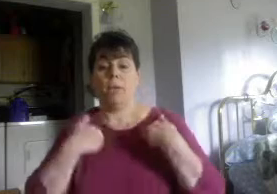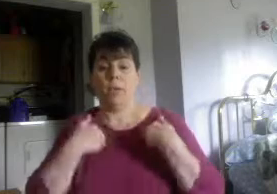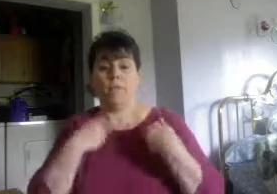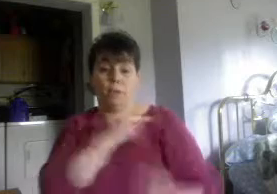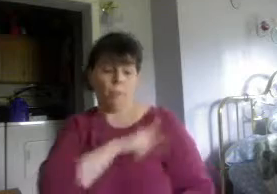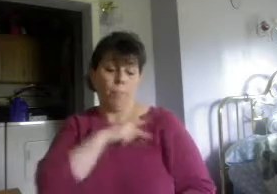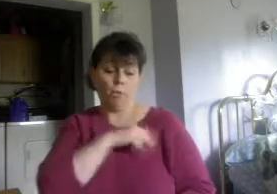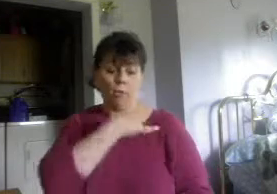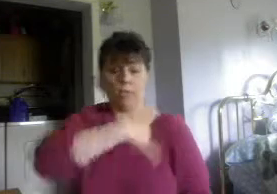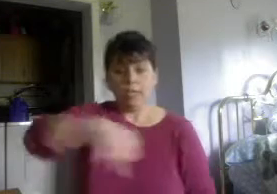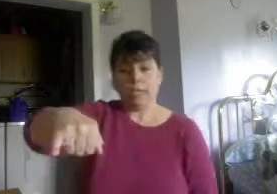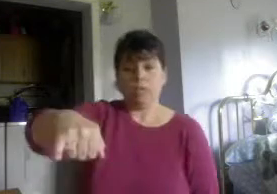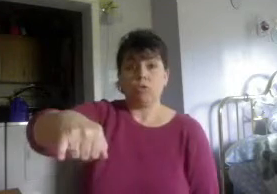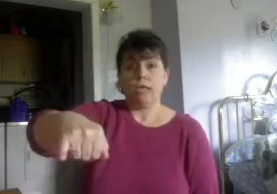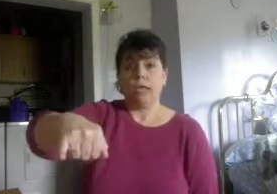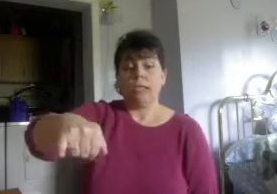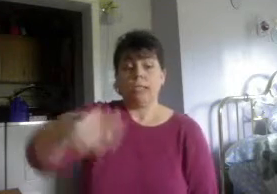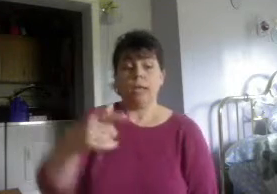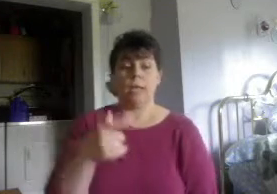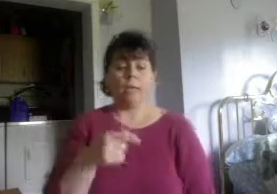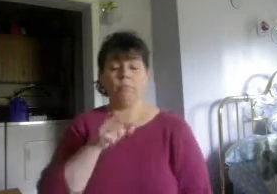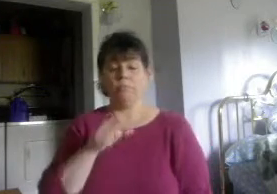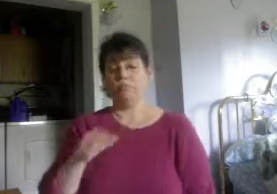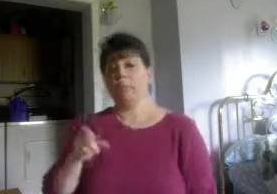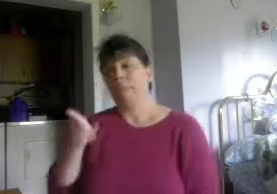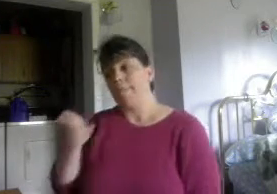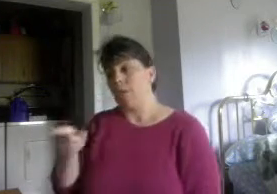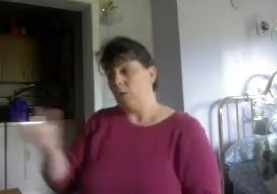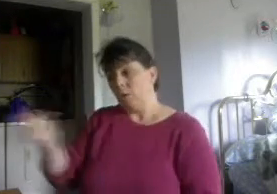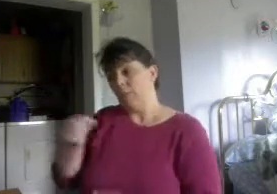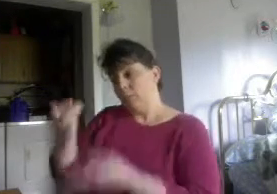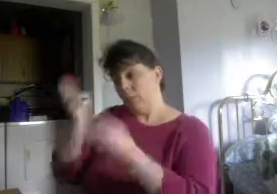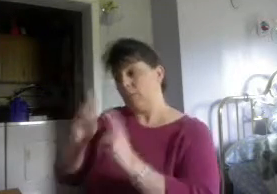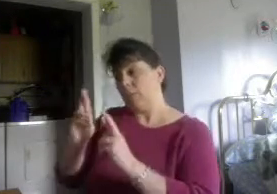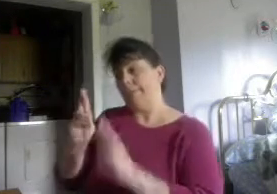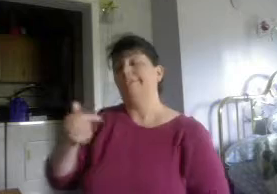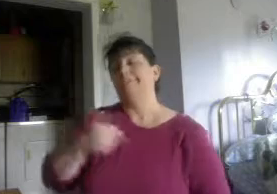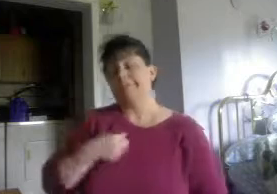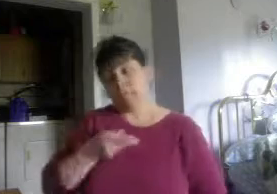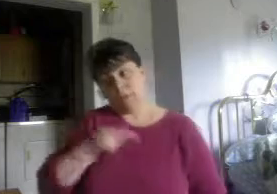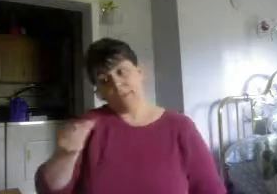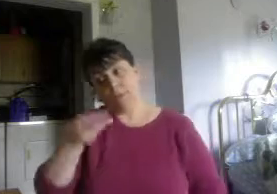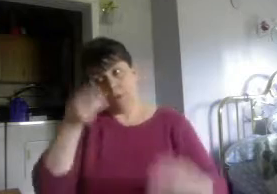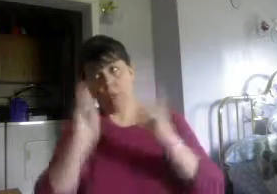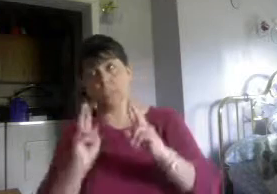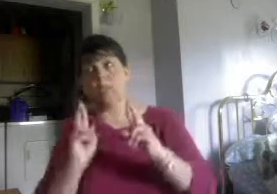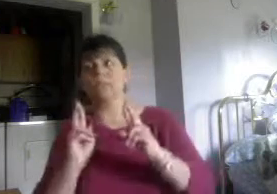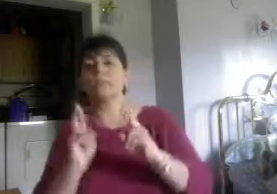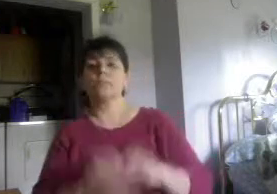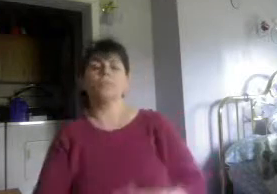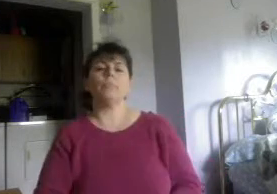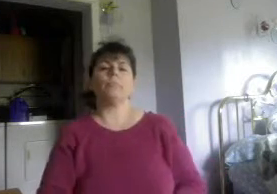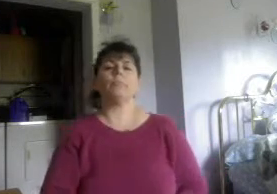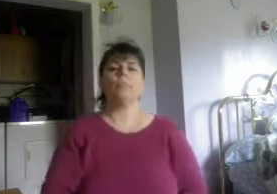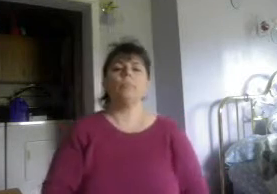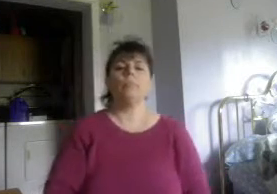deserve our respect as much as we want to be respected. As we get older, it's important for us to identify our